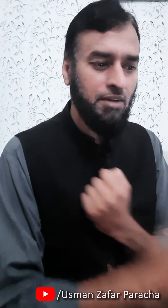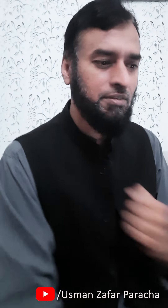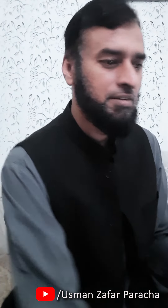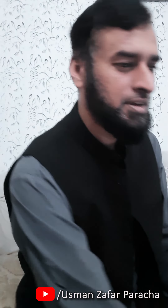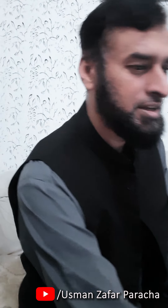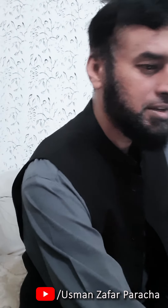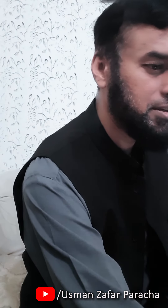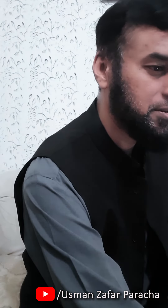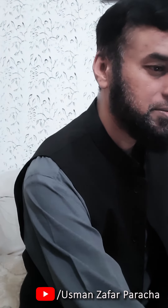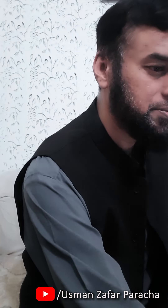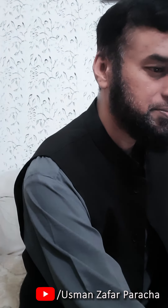everyone.